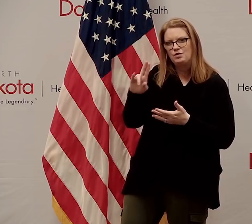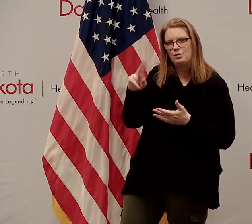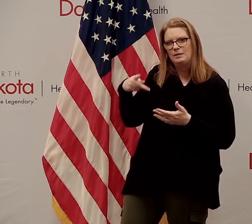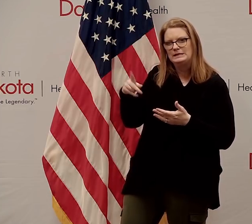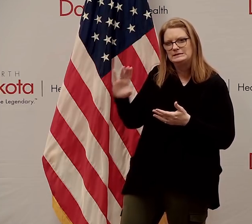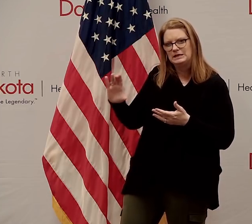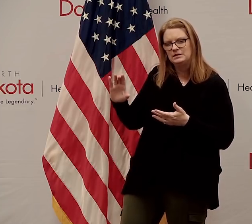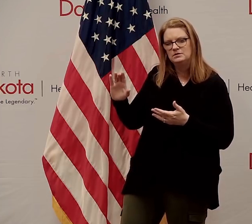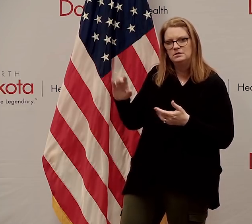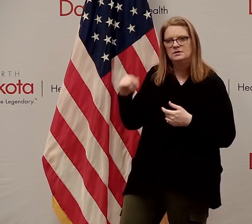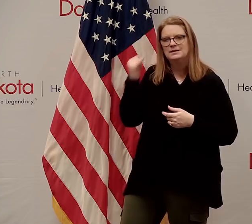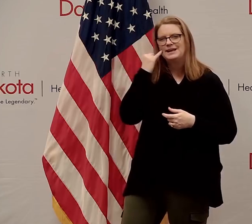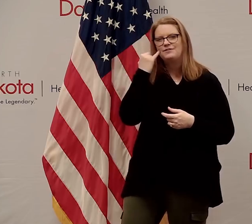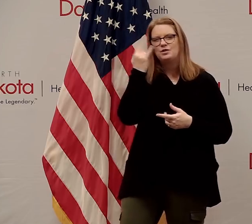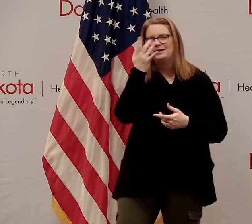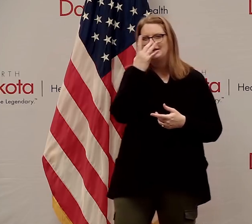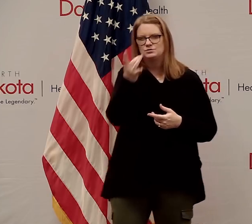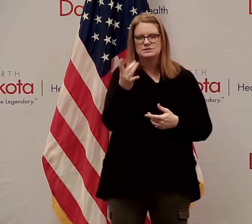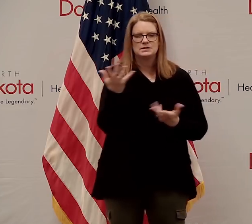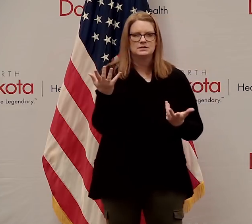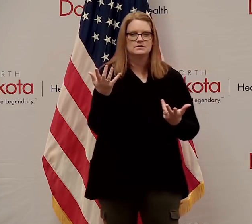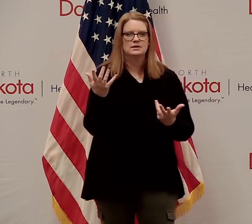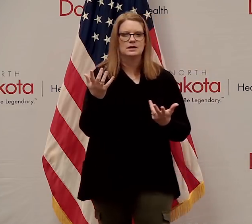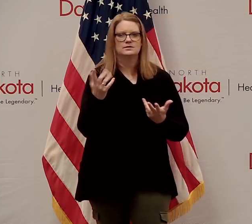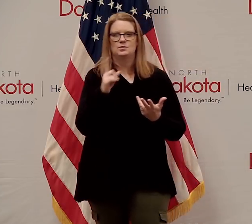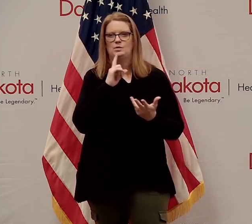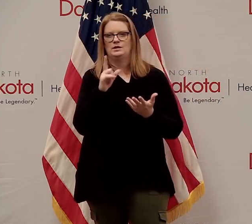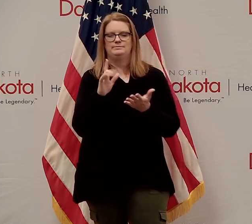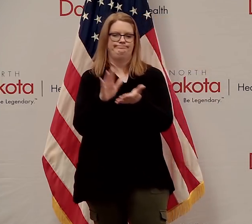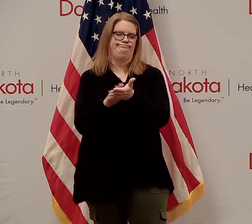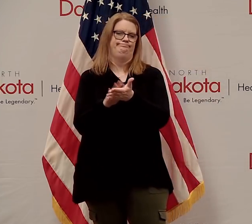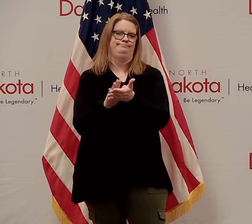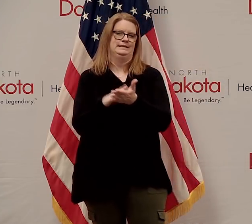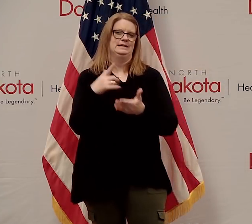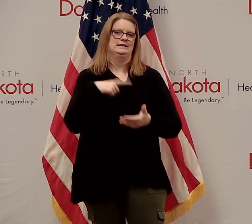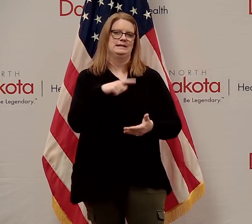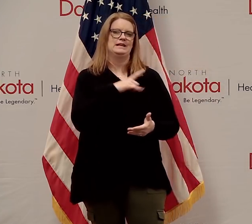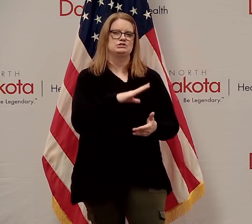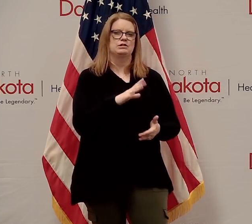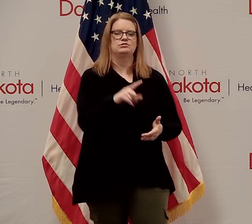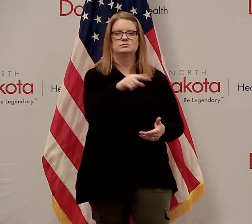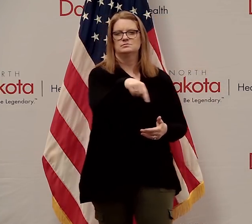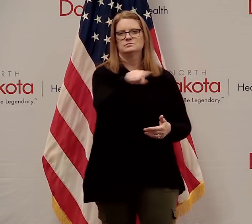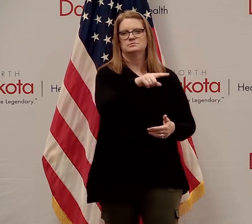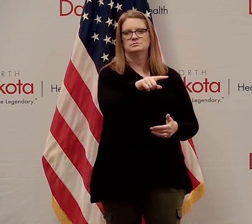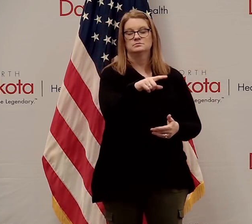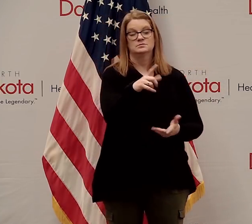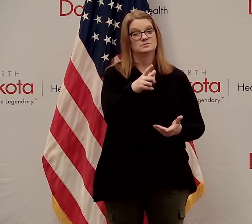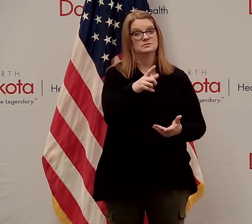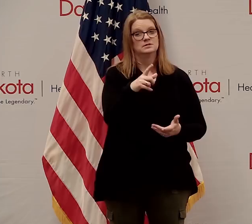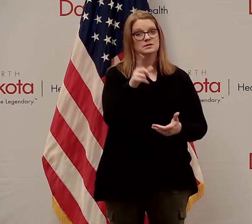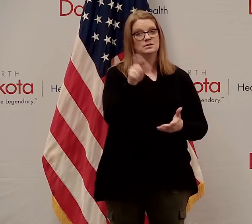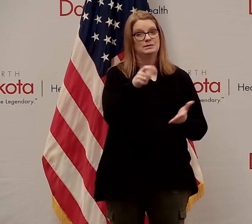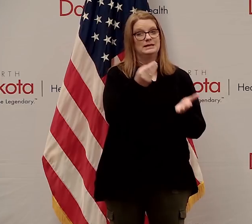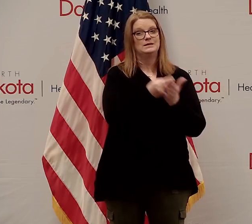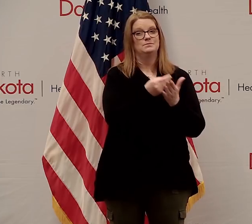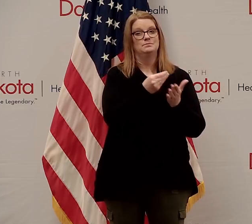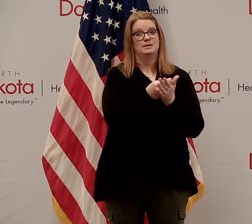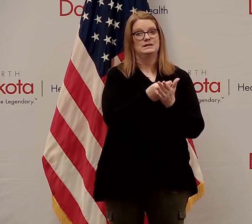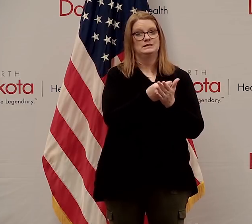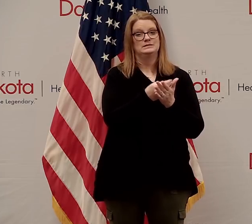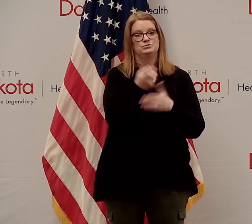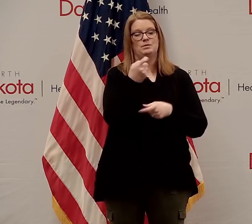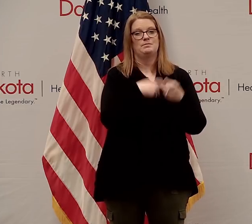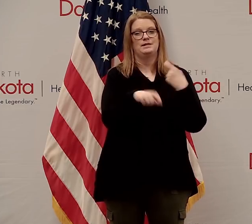more interested in this, and a special shout out to all the legislators, we need funding to replace the